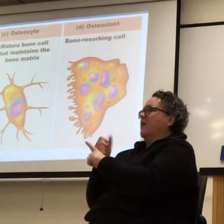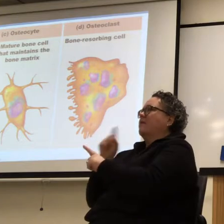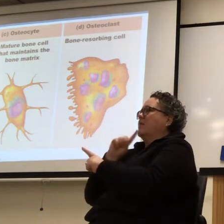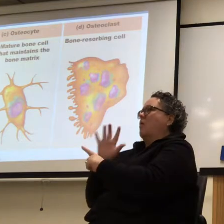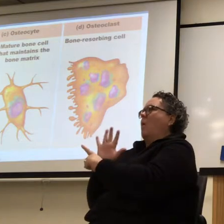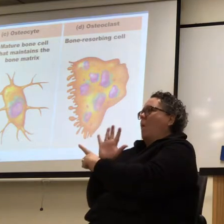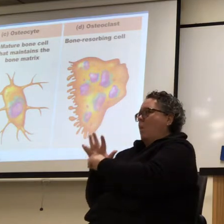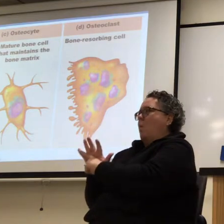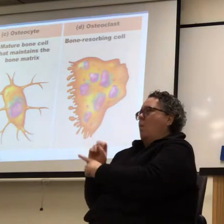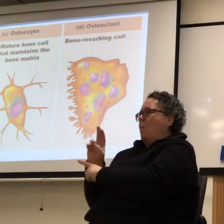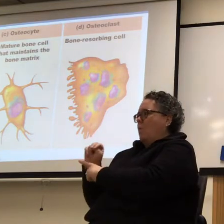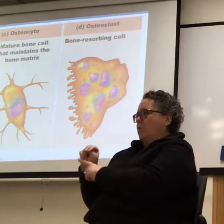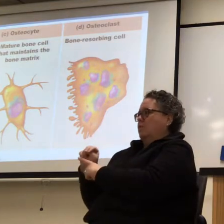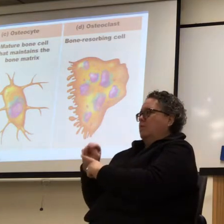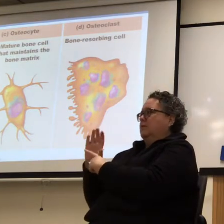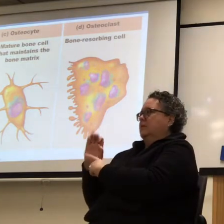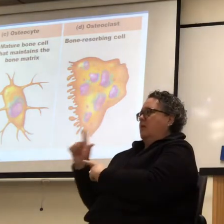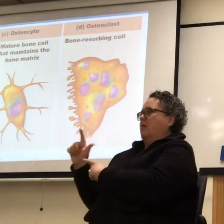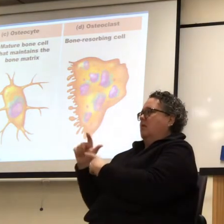line.